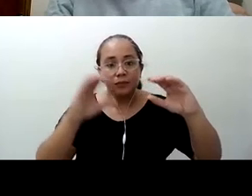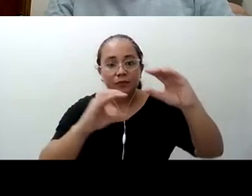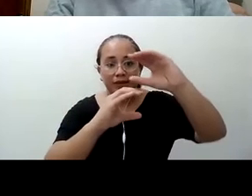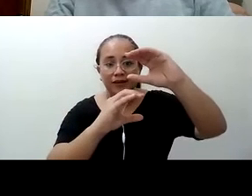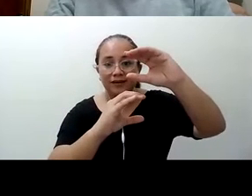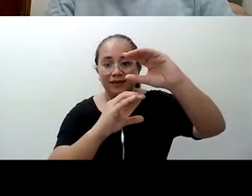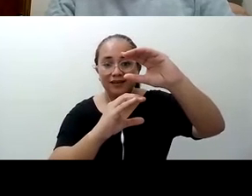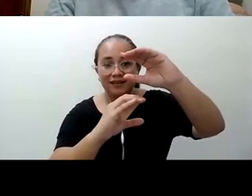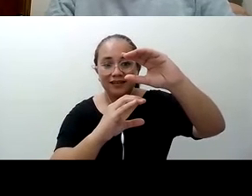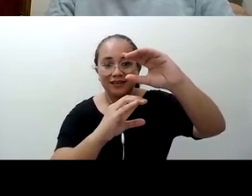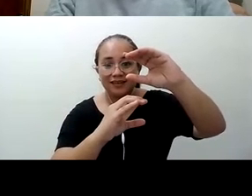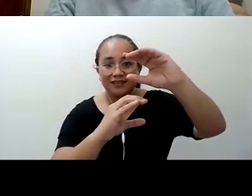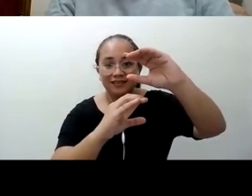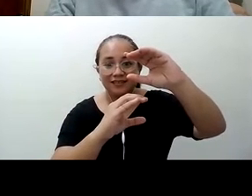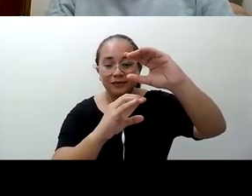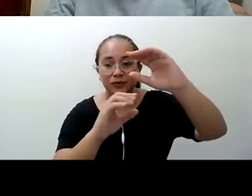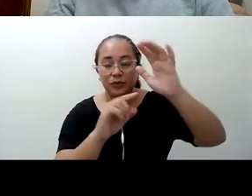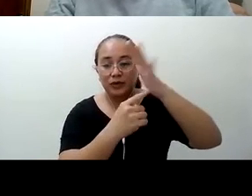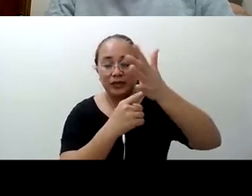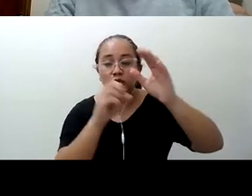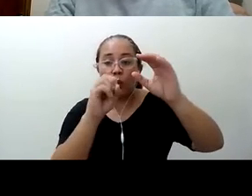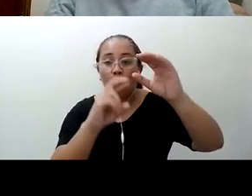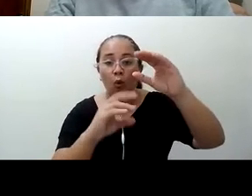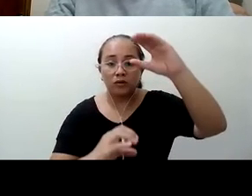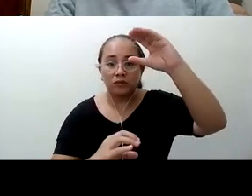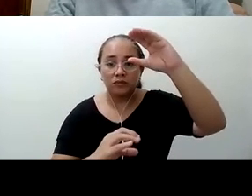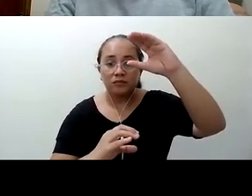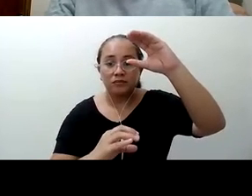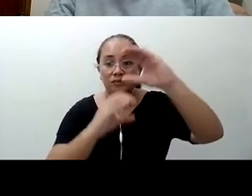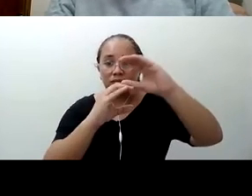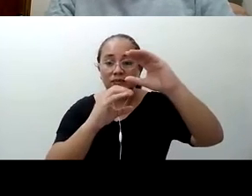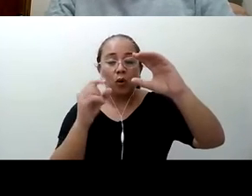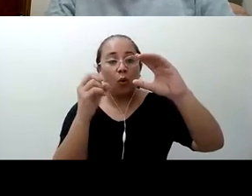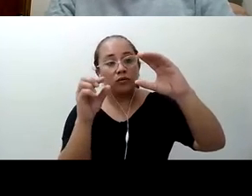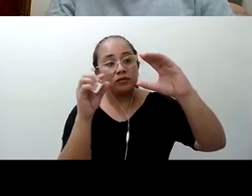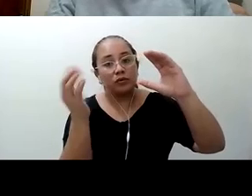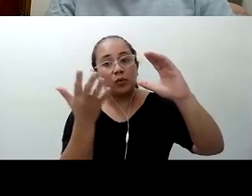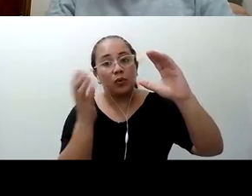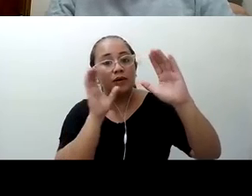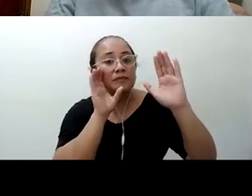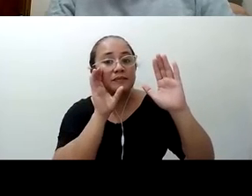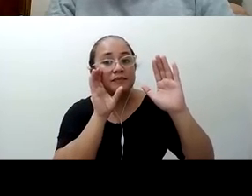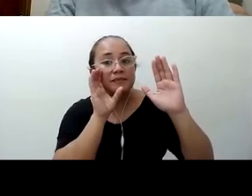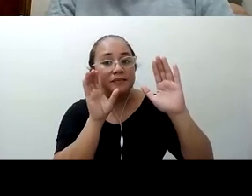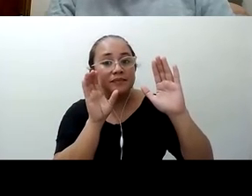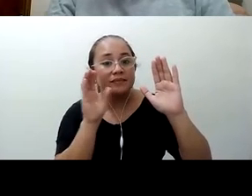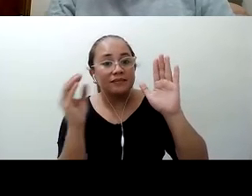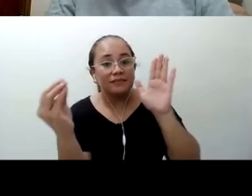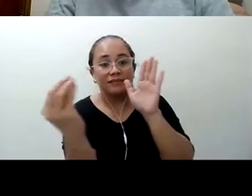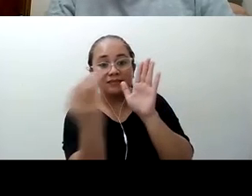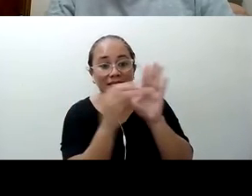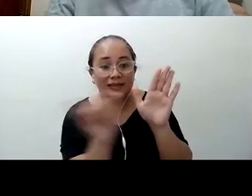before the orientation, or you can just simply put the orientation directly as it's done